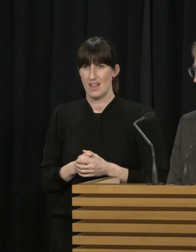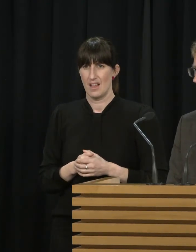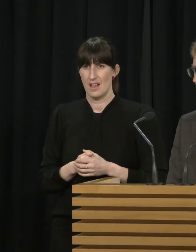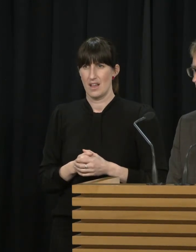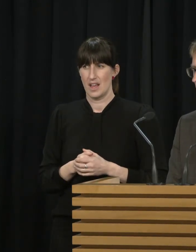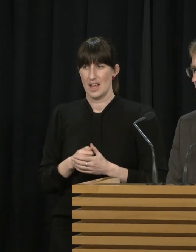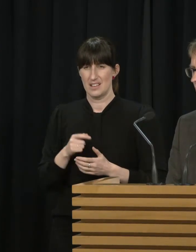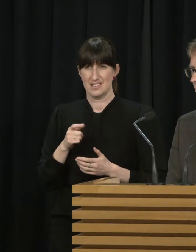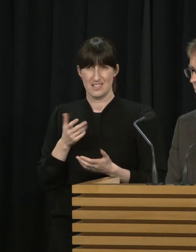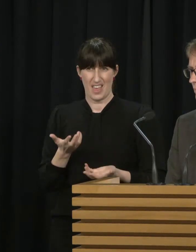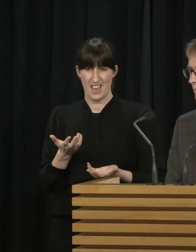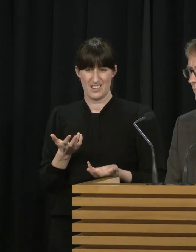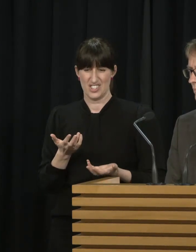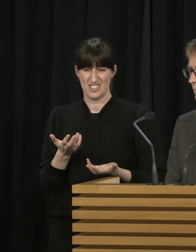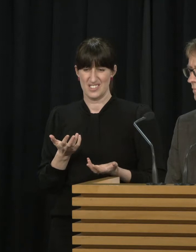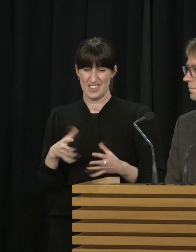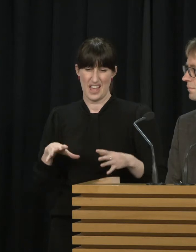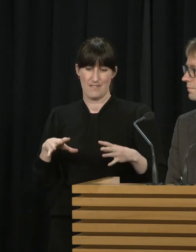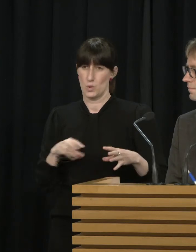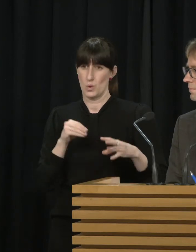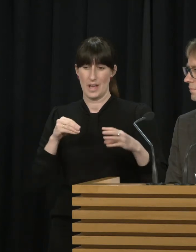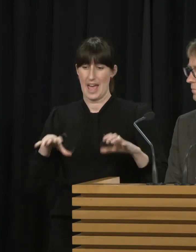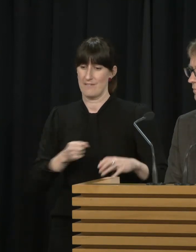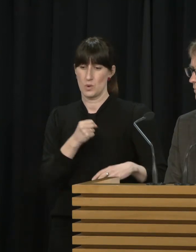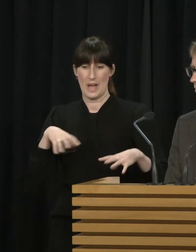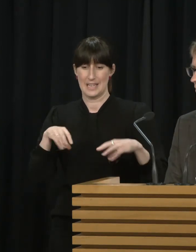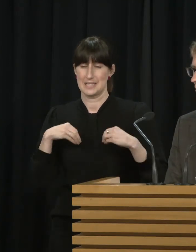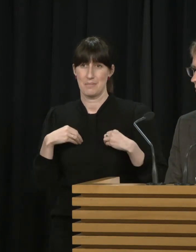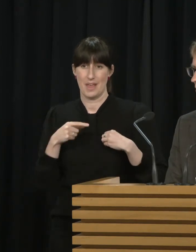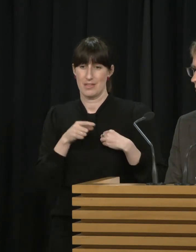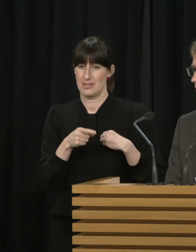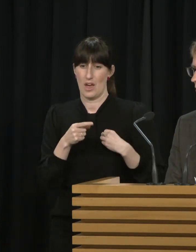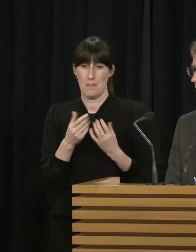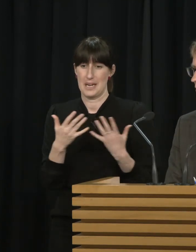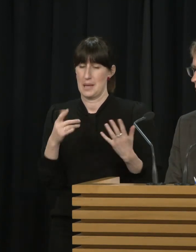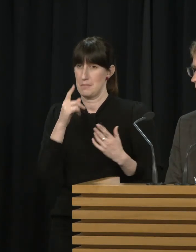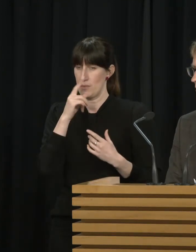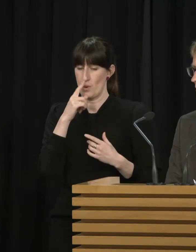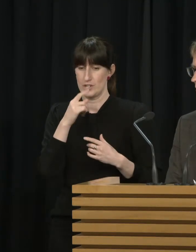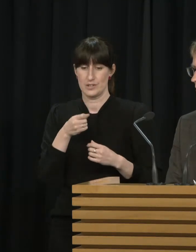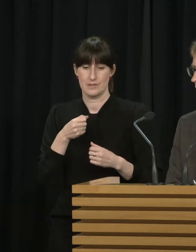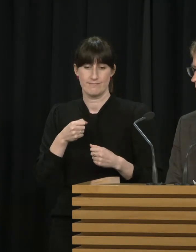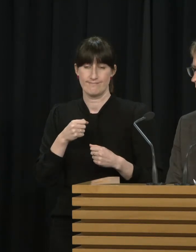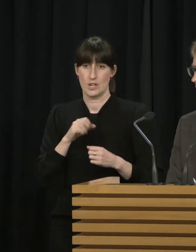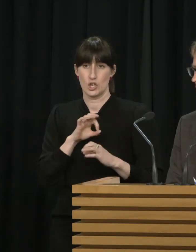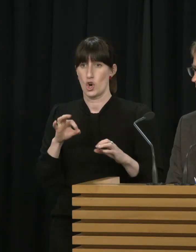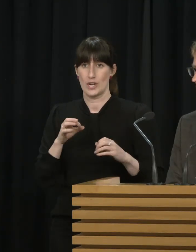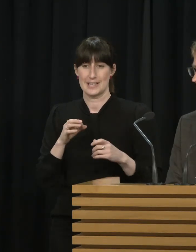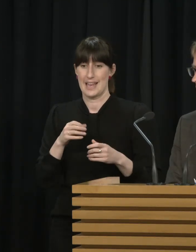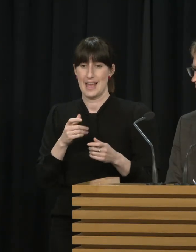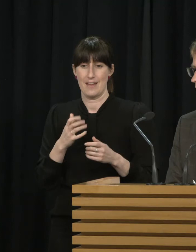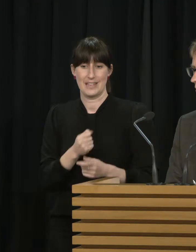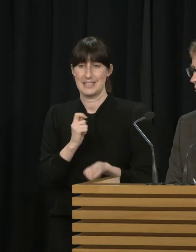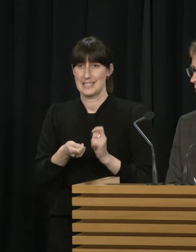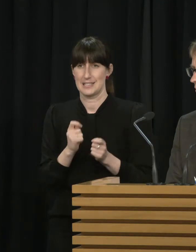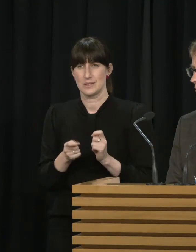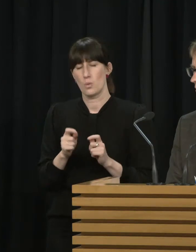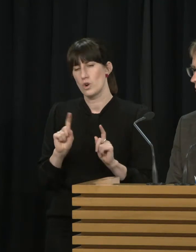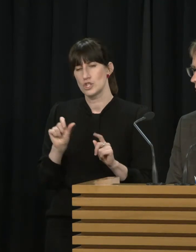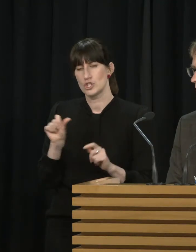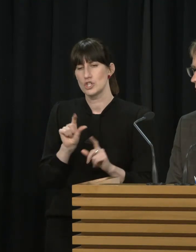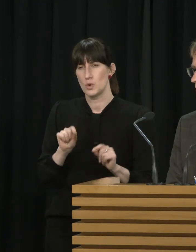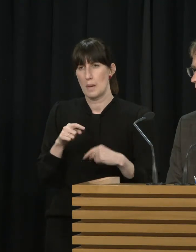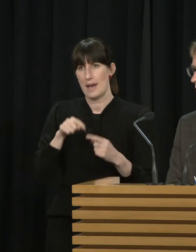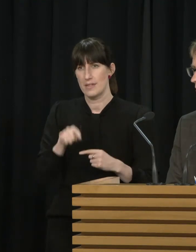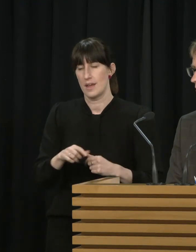what the reality is, that not everyone is just going to be, and that many people just won't get tested within the time frame that they need to? And what can be done about that?